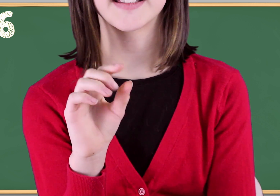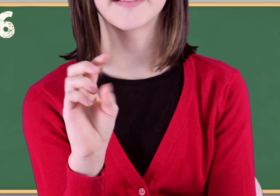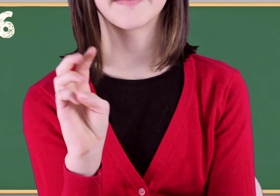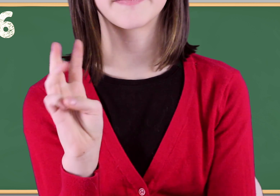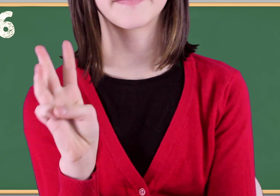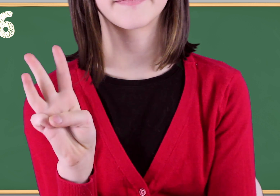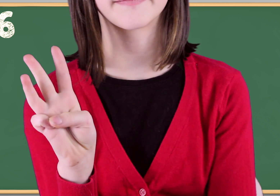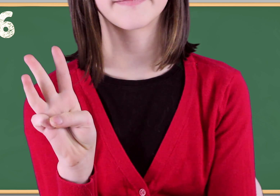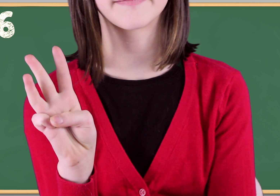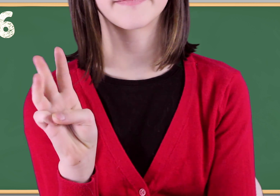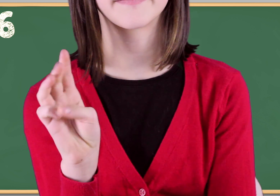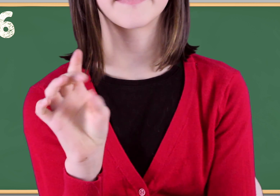86,